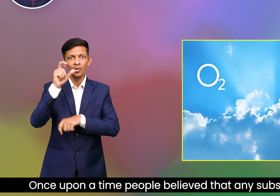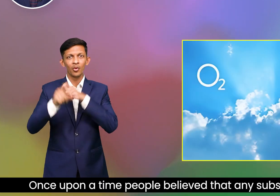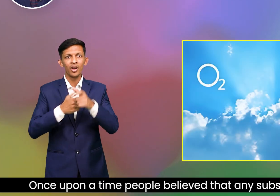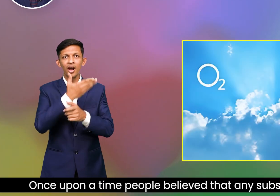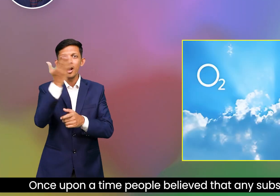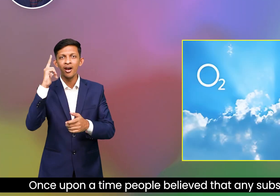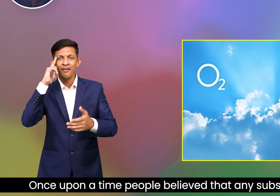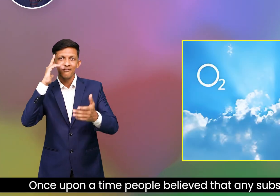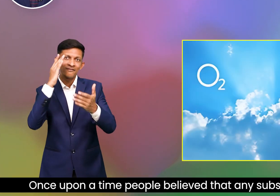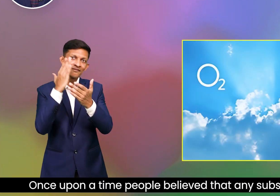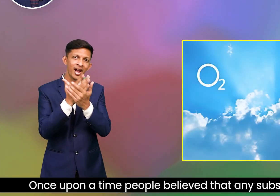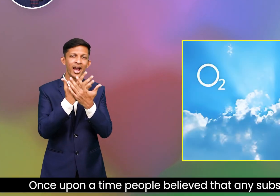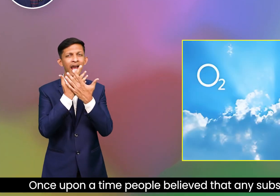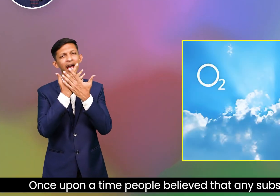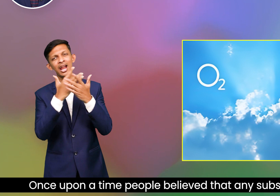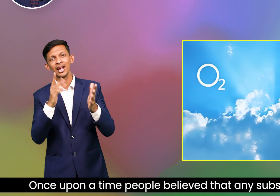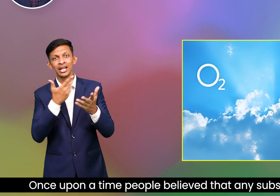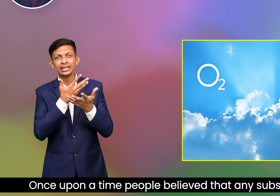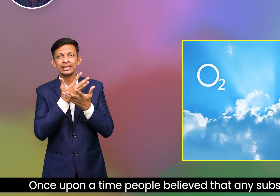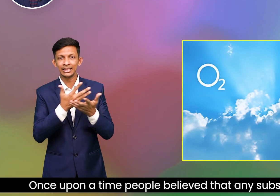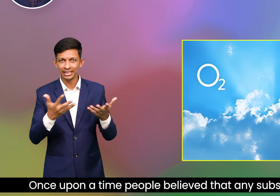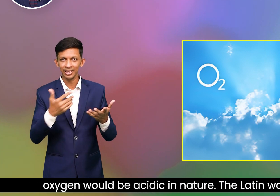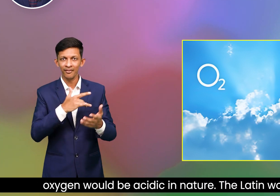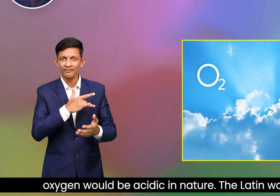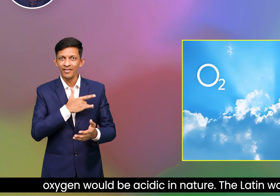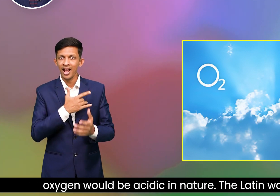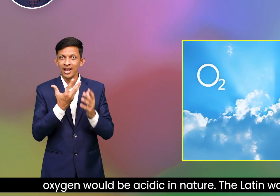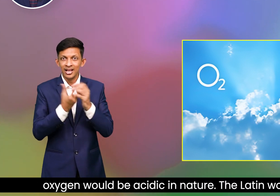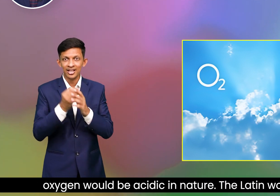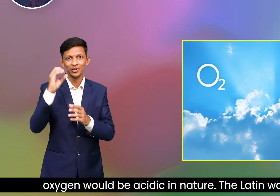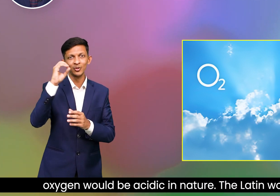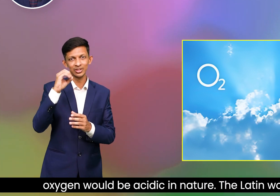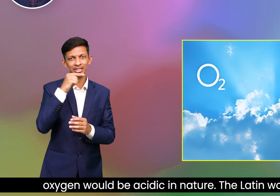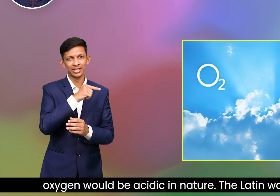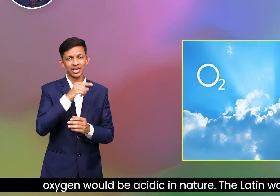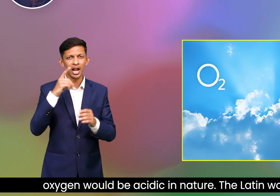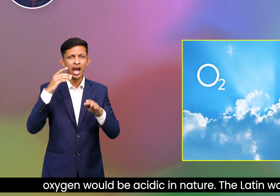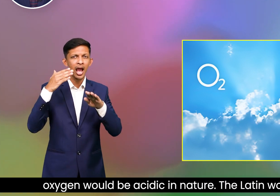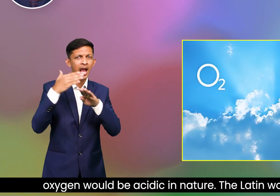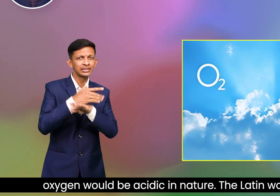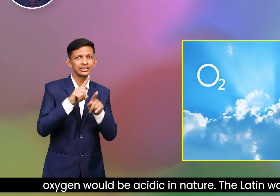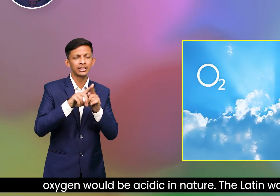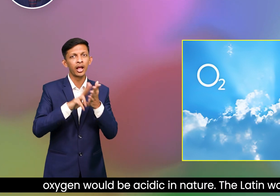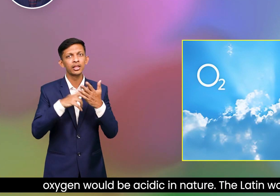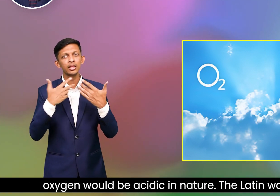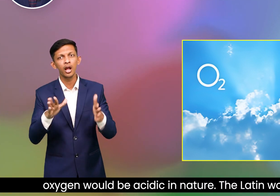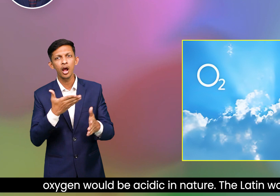people believed that any substance that reacts with oxygen would be acidic in nature.